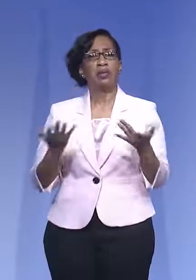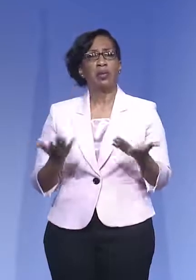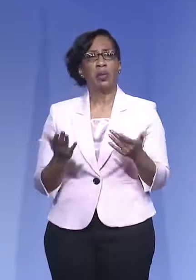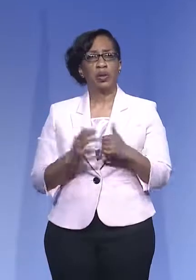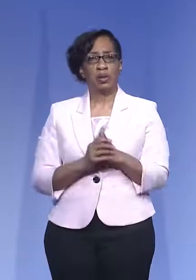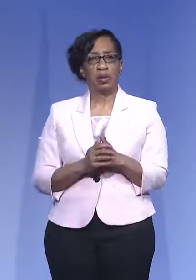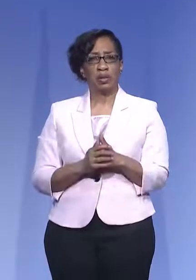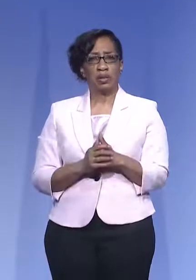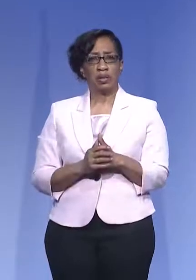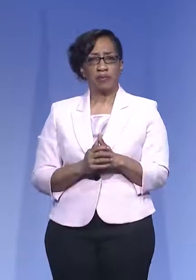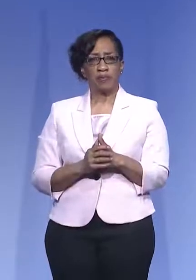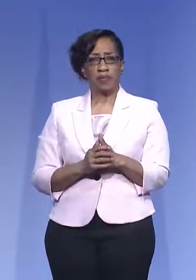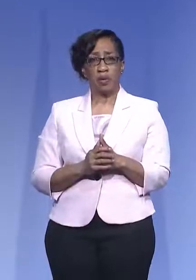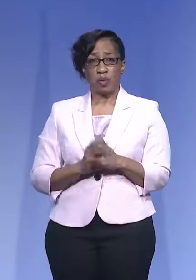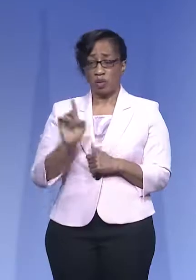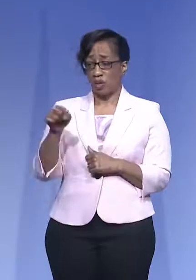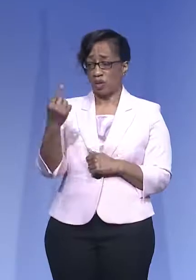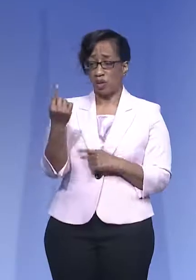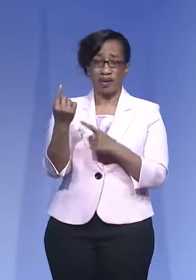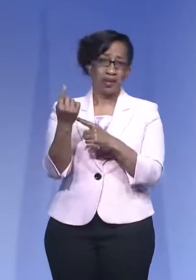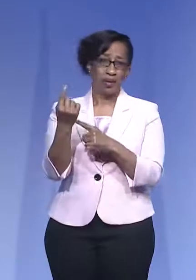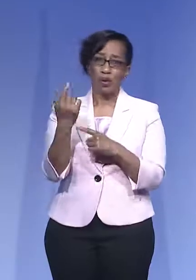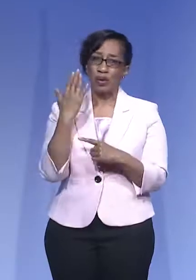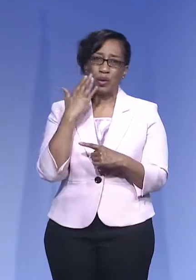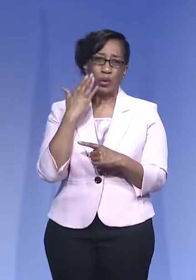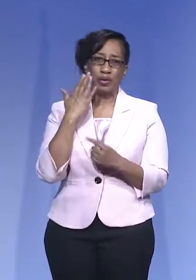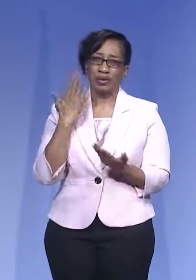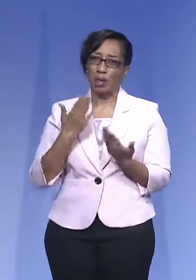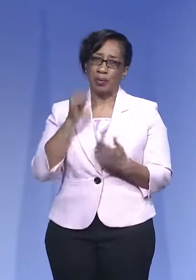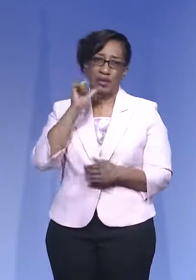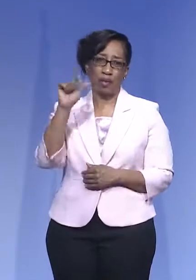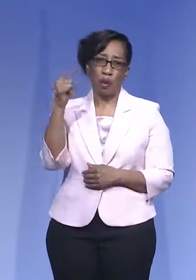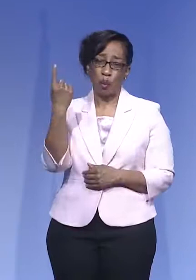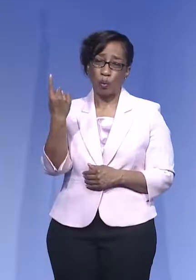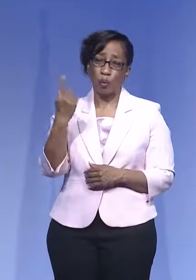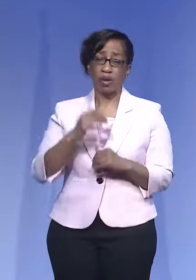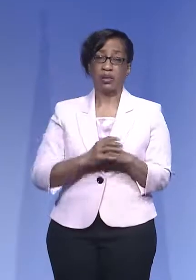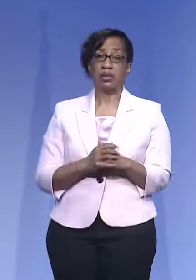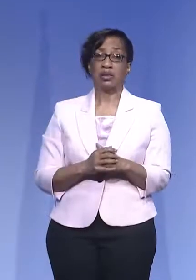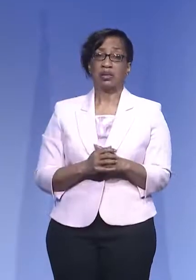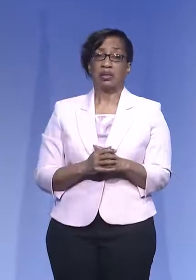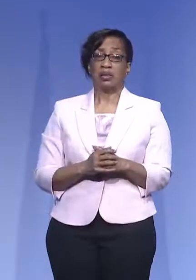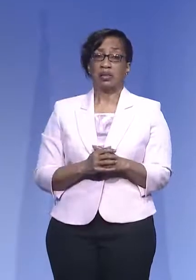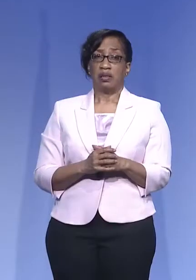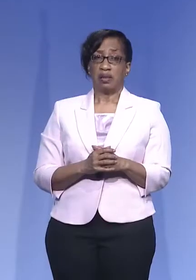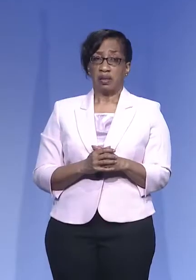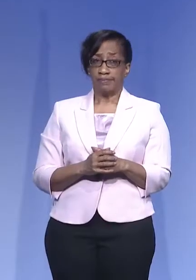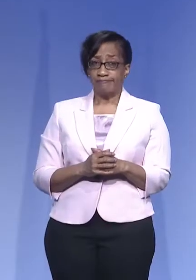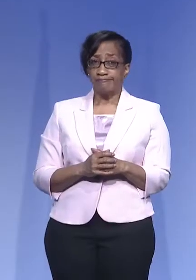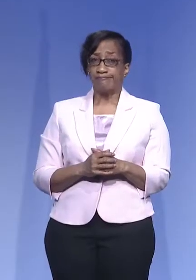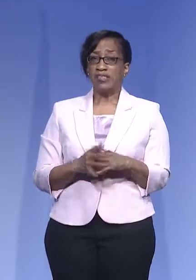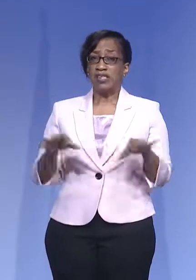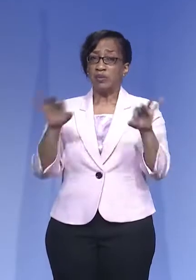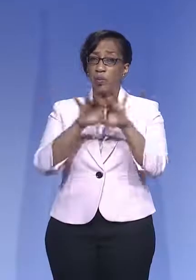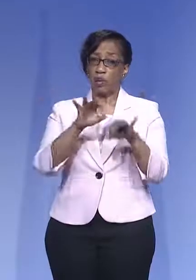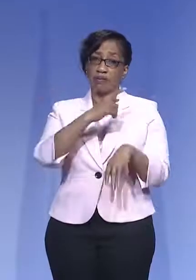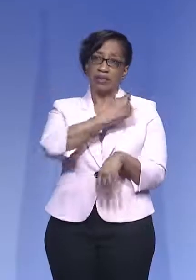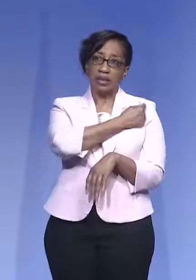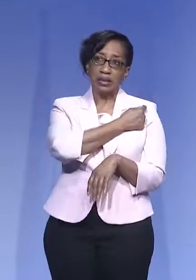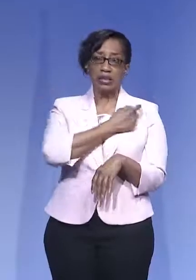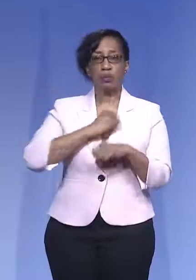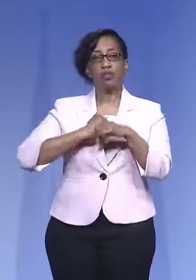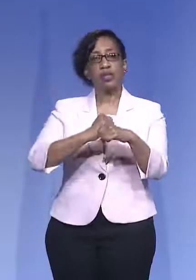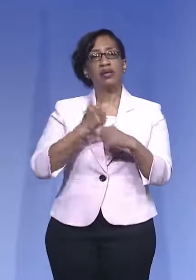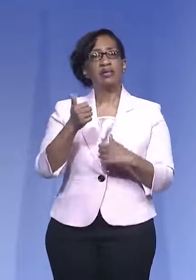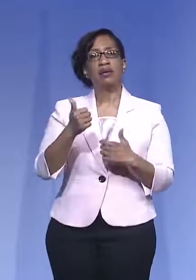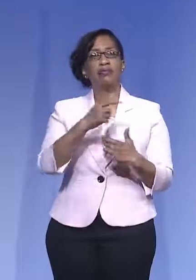likely probably won't be the only case as we look down the road. We hope it is, but it might not be, as the importance of, you know, vaccination and protecting